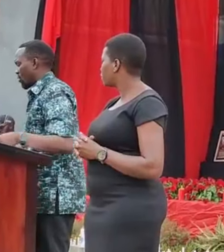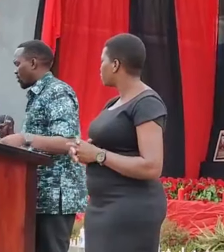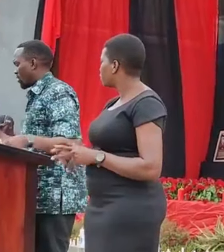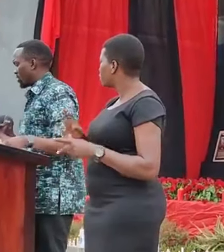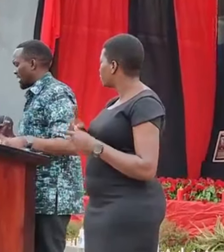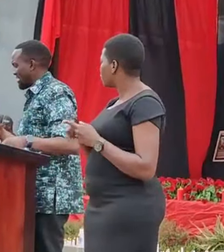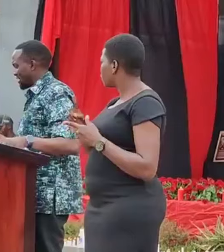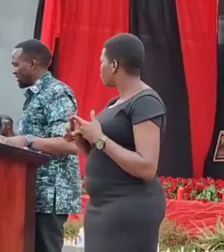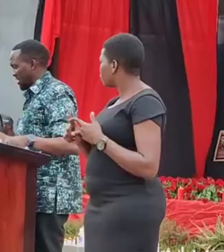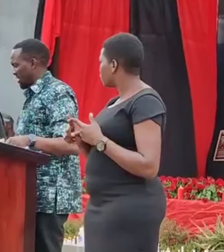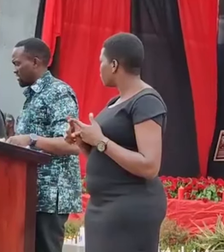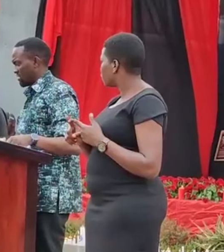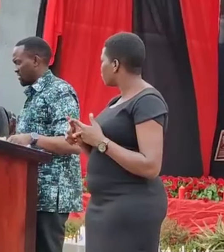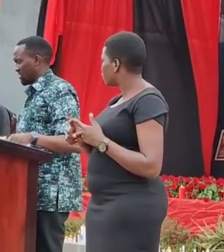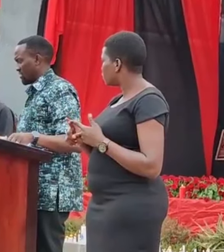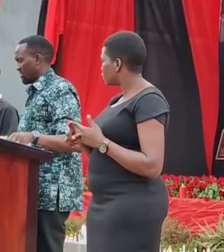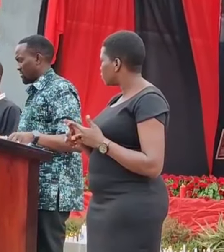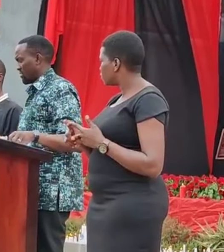n'ekirala